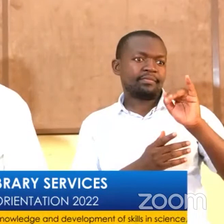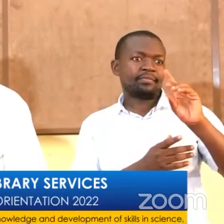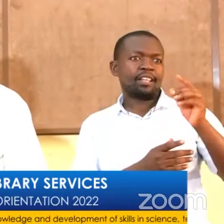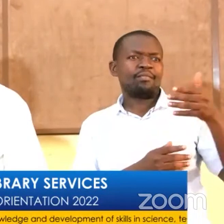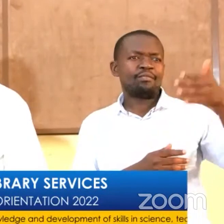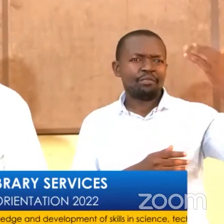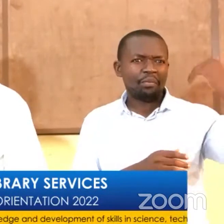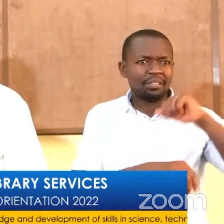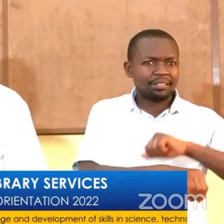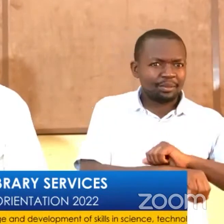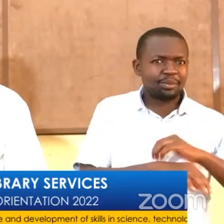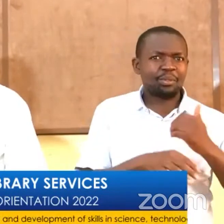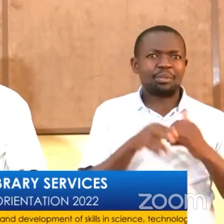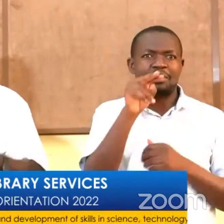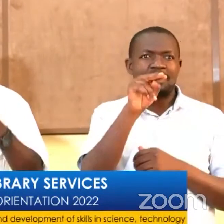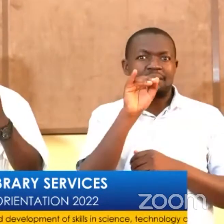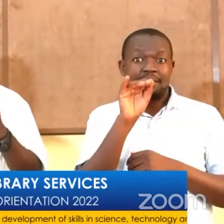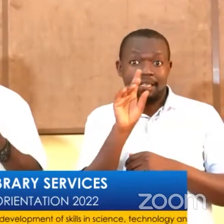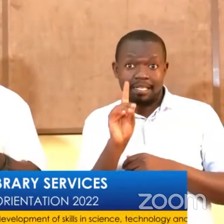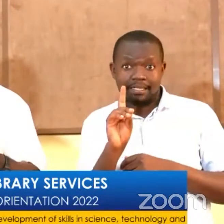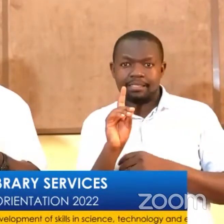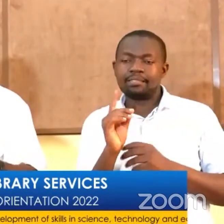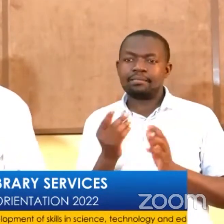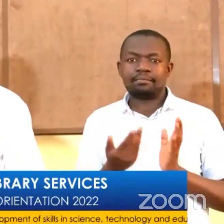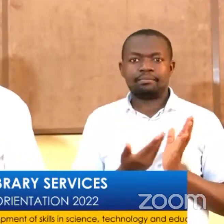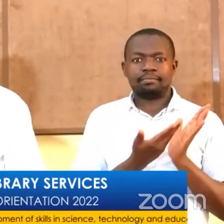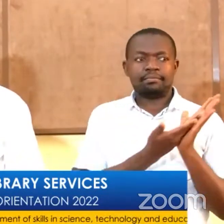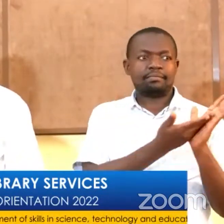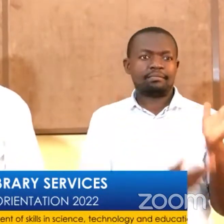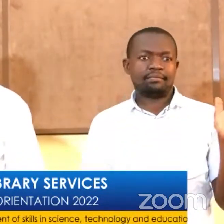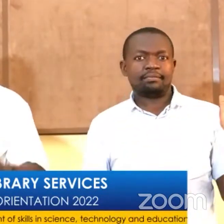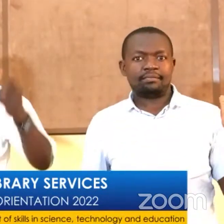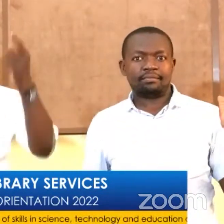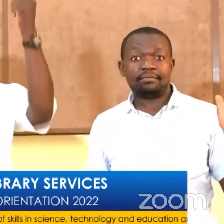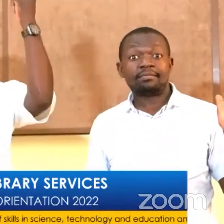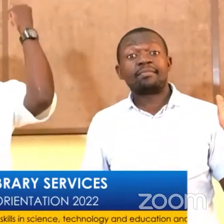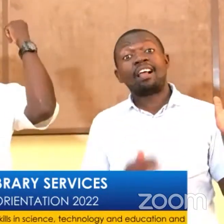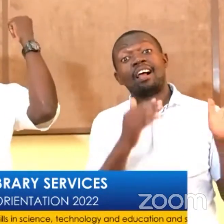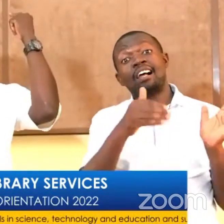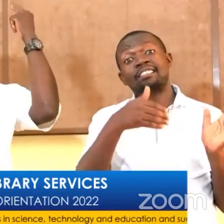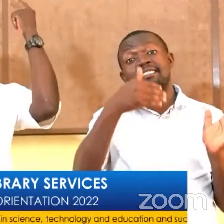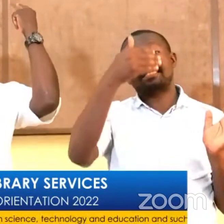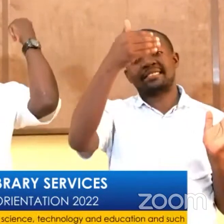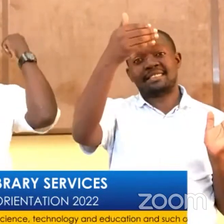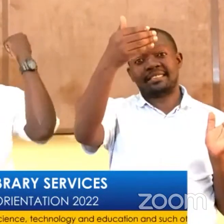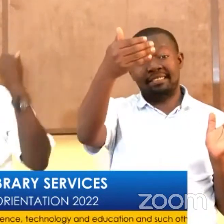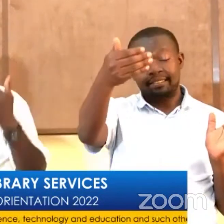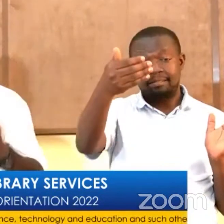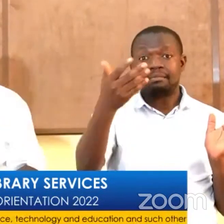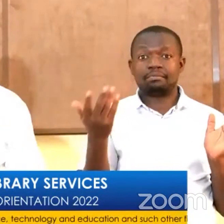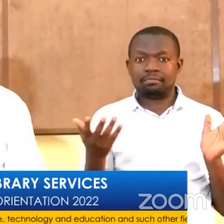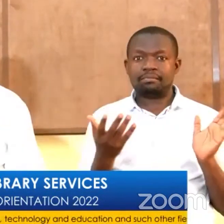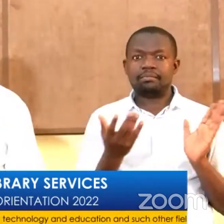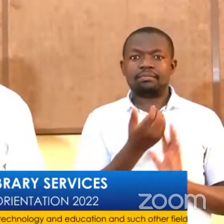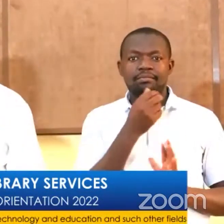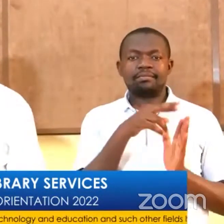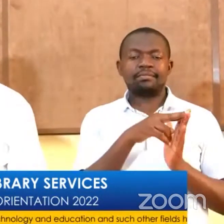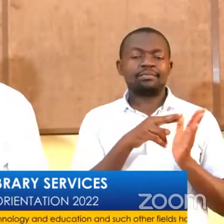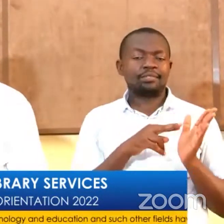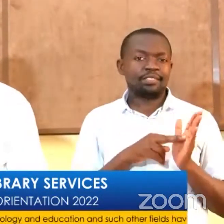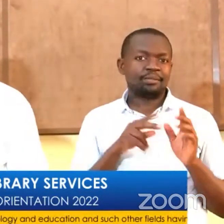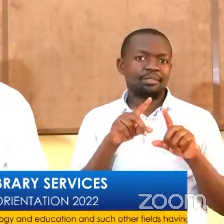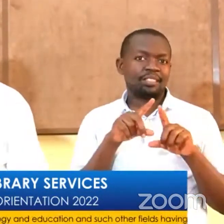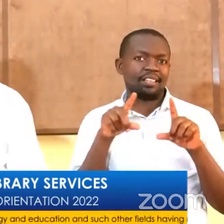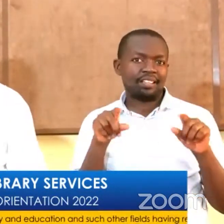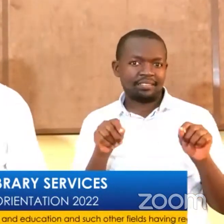school or national ID. You will always present that until the day when you will get the registration card